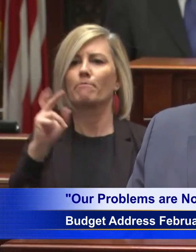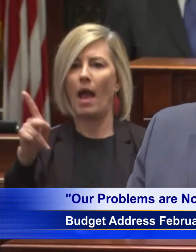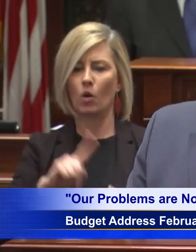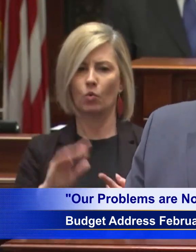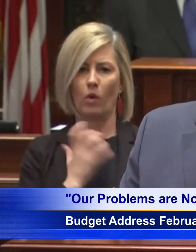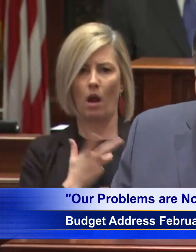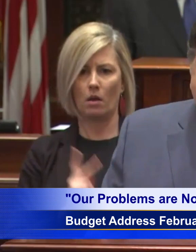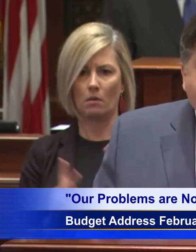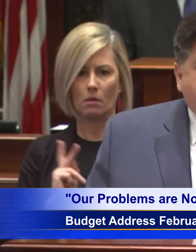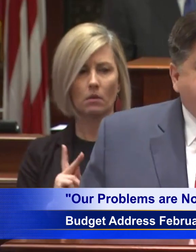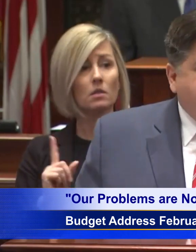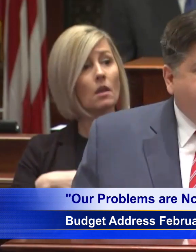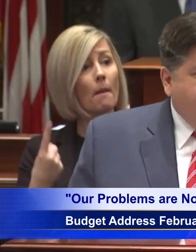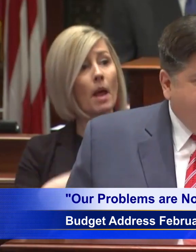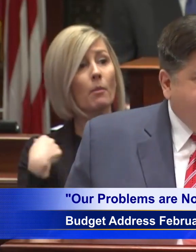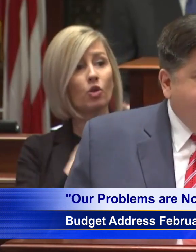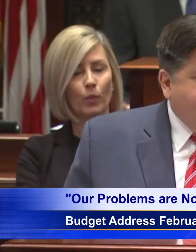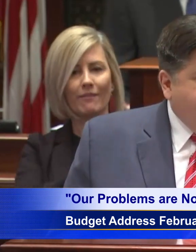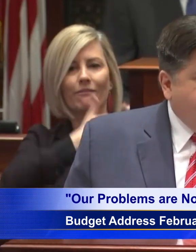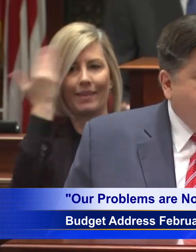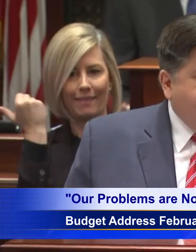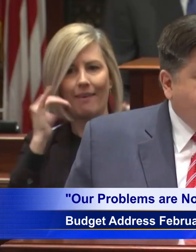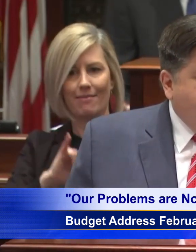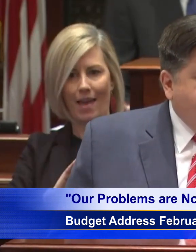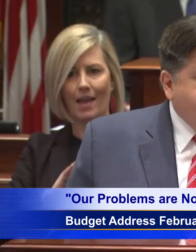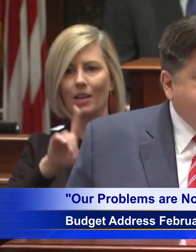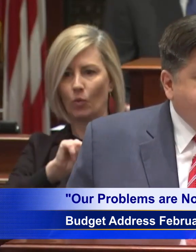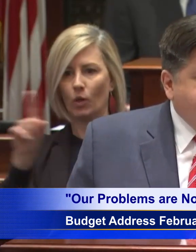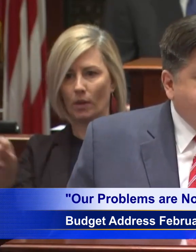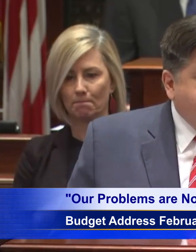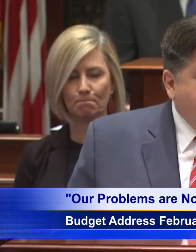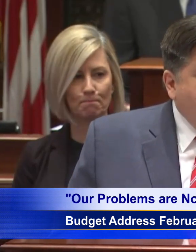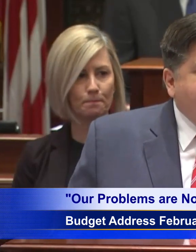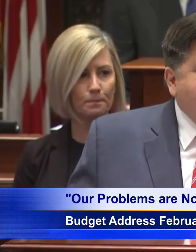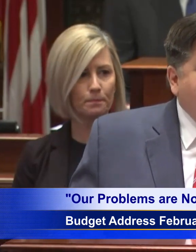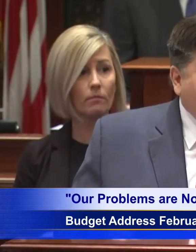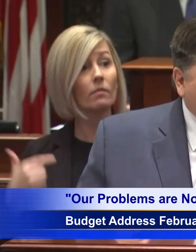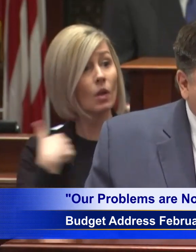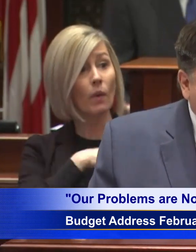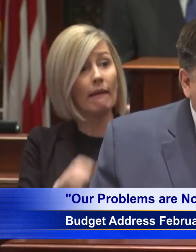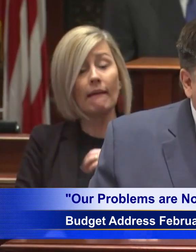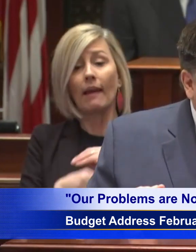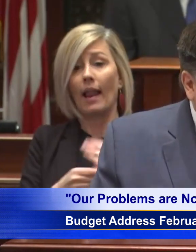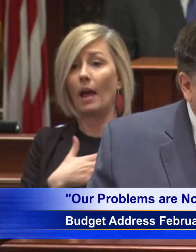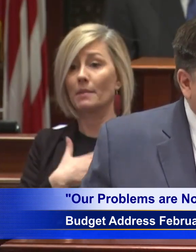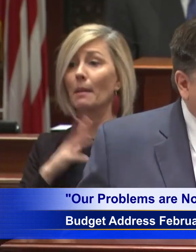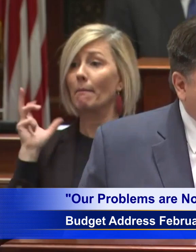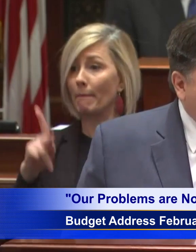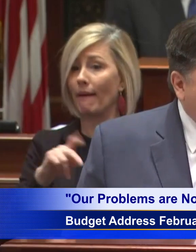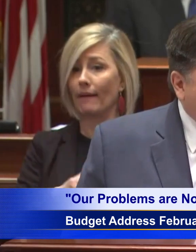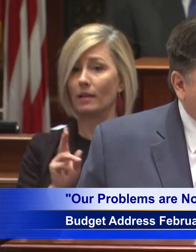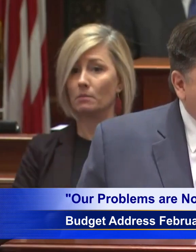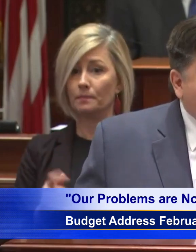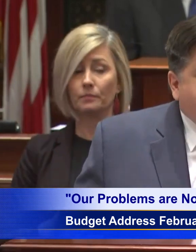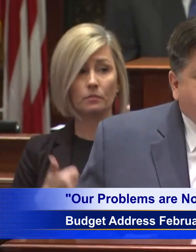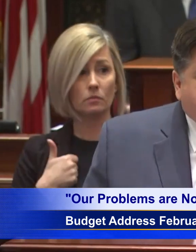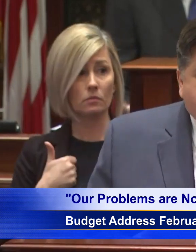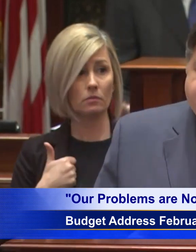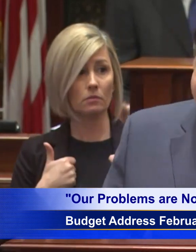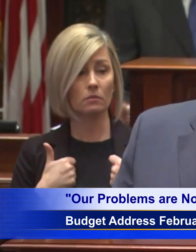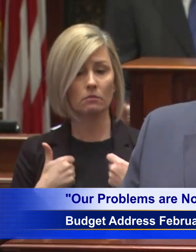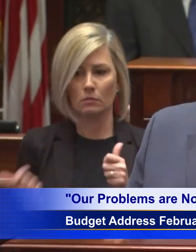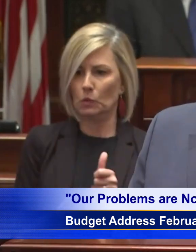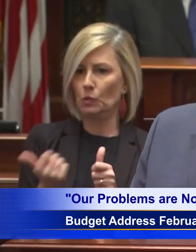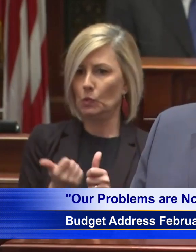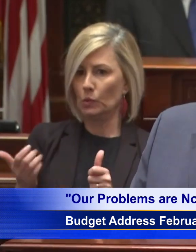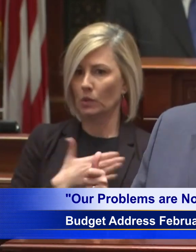citizens. Sometimes we forget that in 2020. We can add happiness back into people's lives. The pursuit